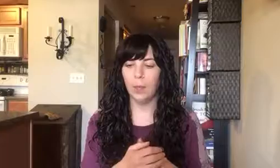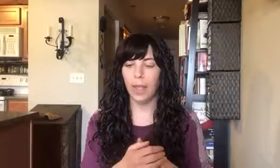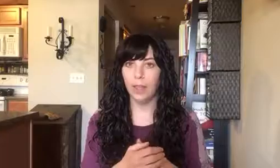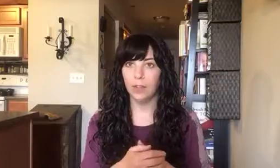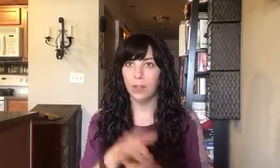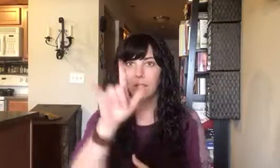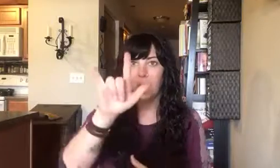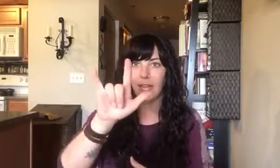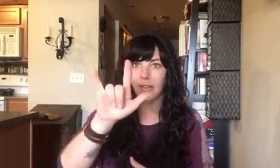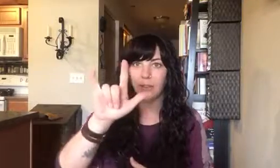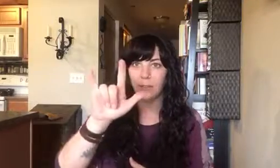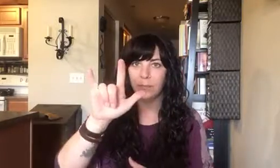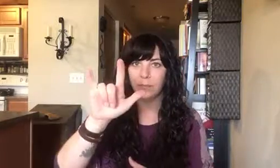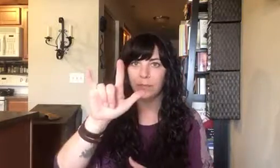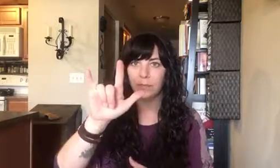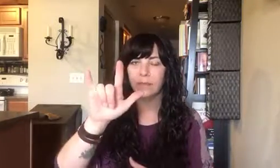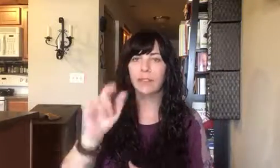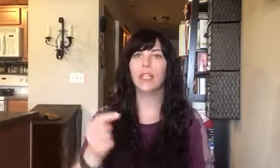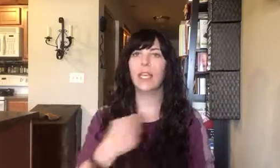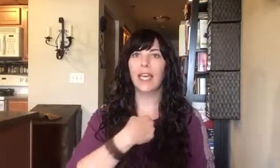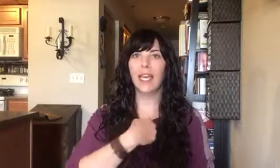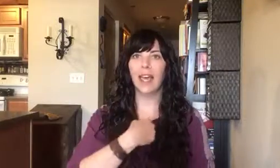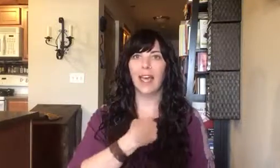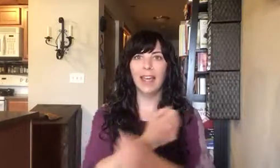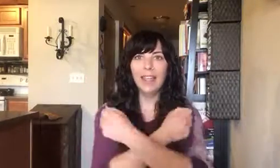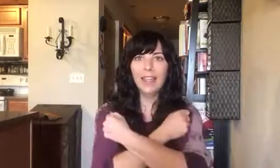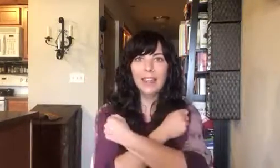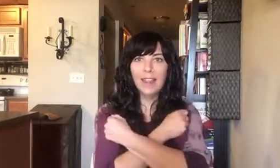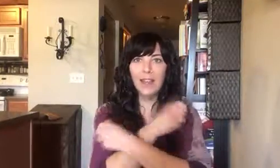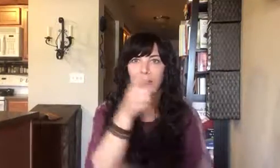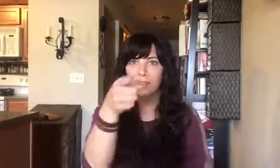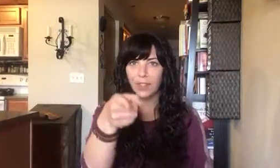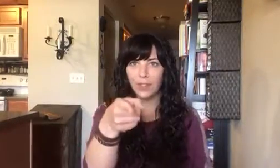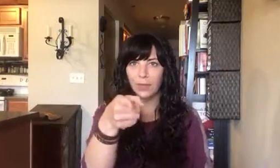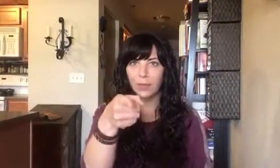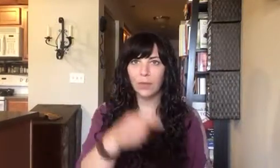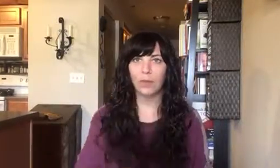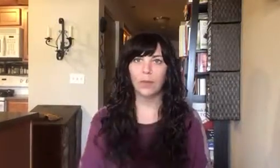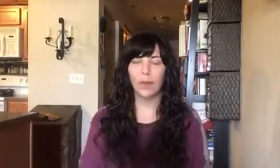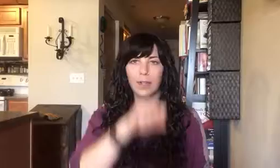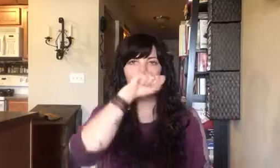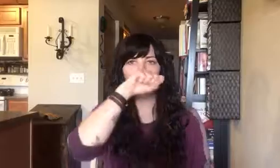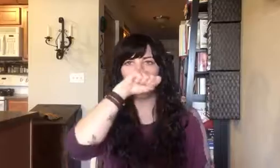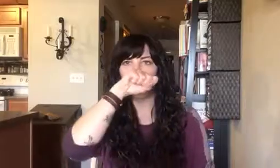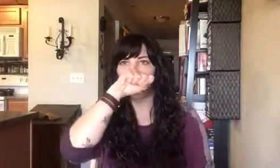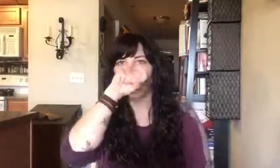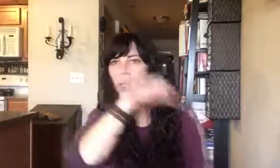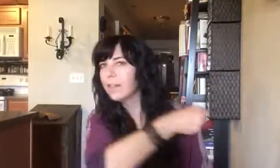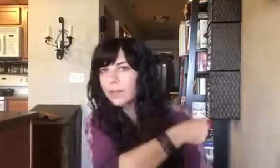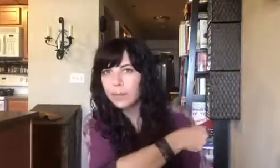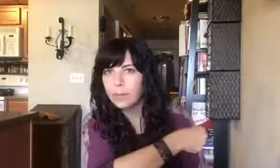I love you, or I love you, I love you, or